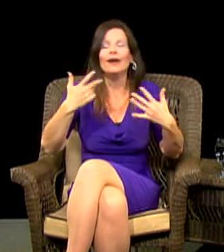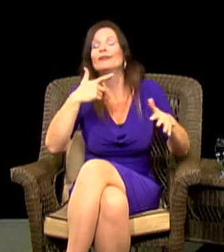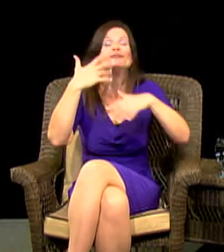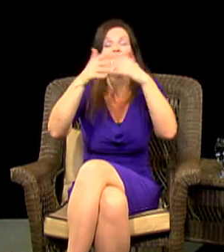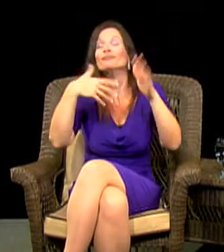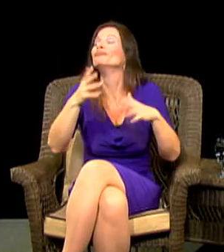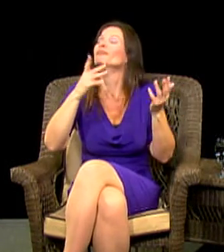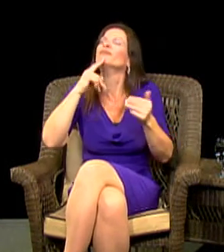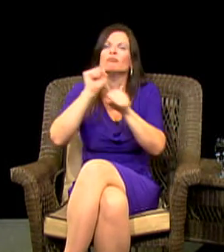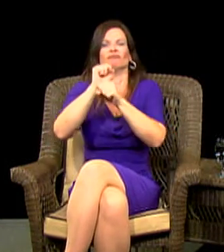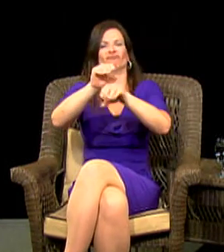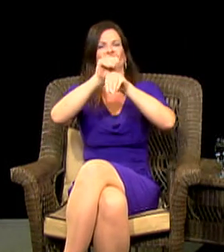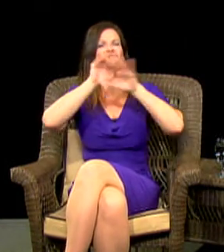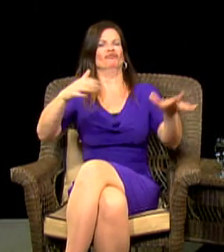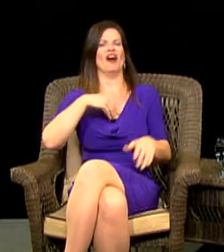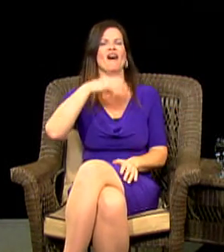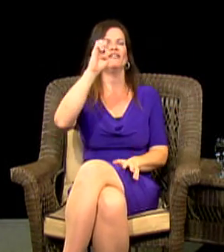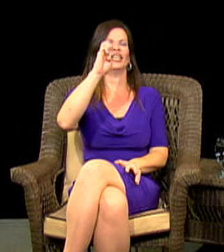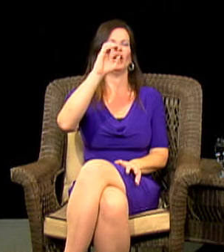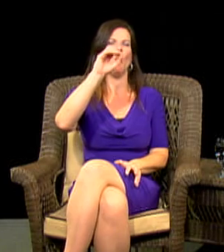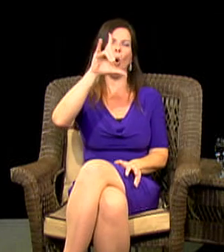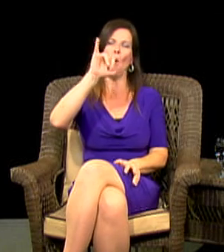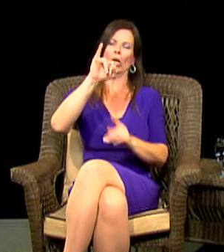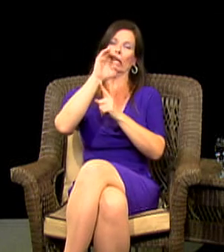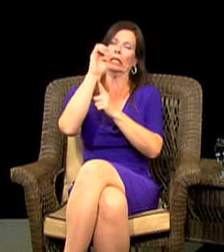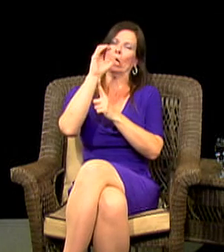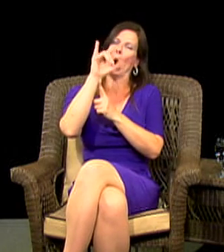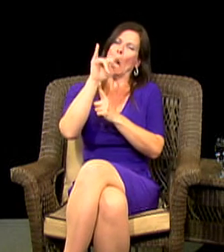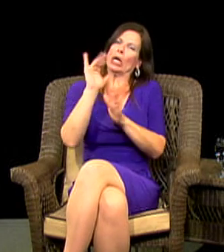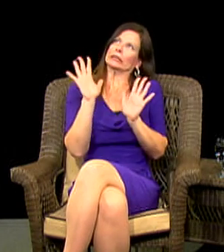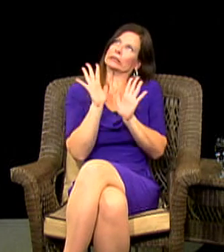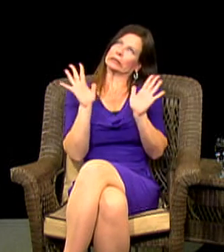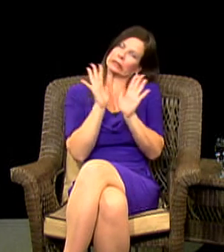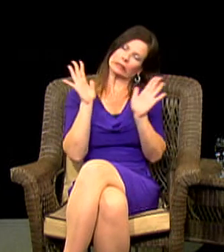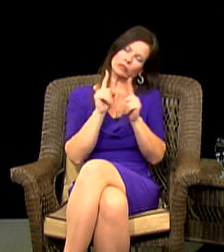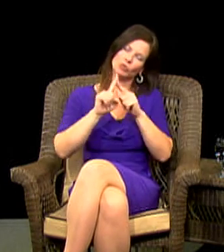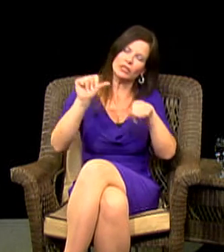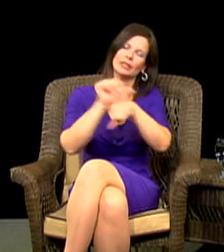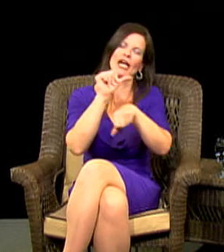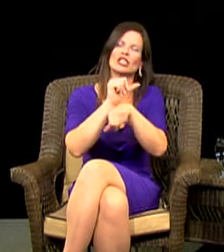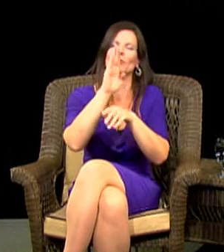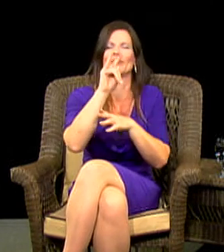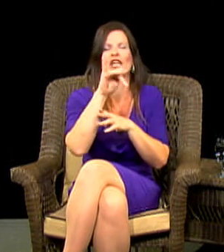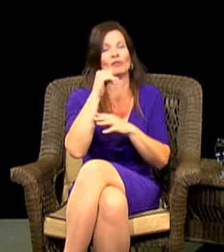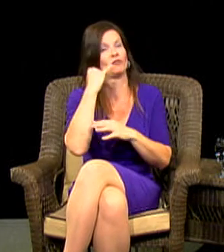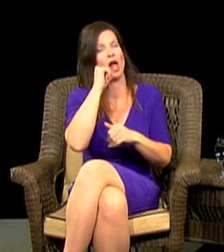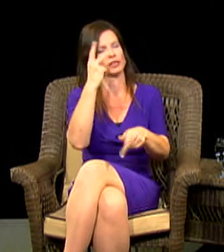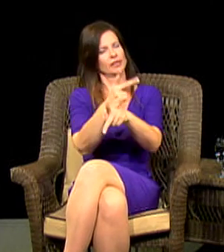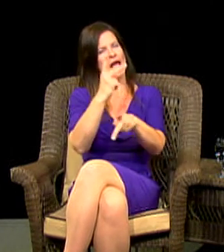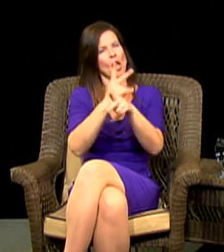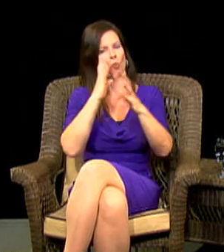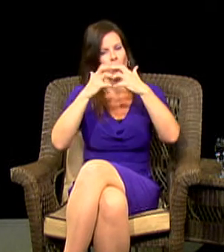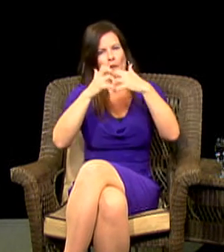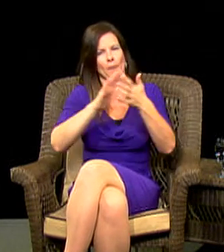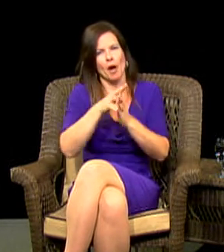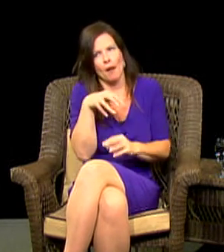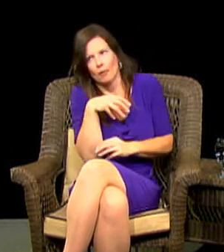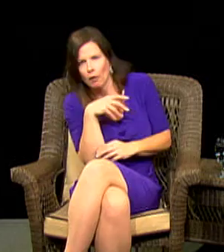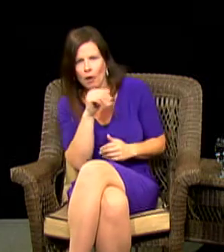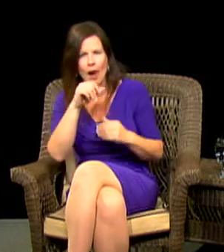think it's kind of disgusting, but they did have E. coli present in their